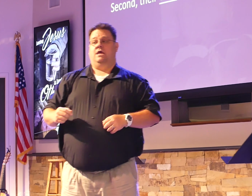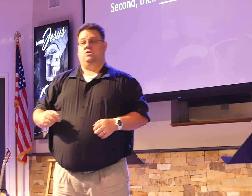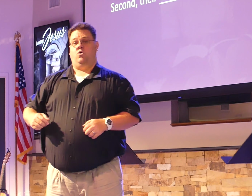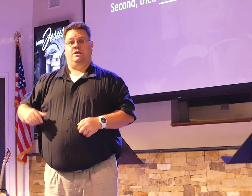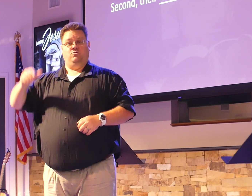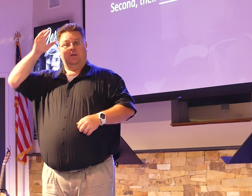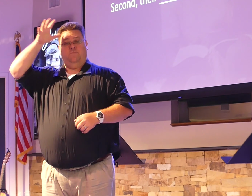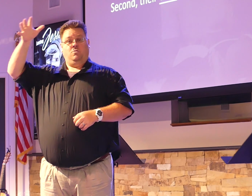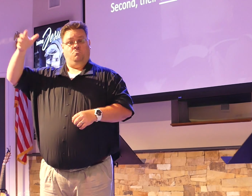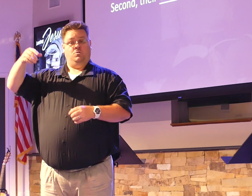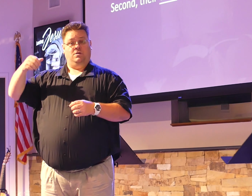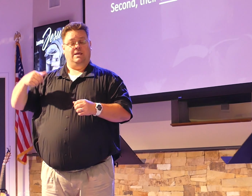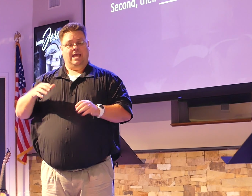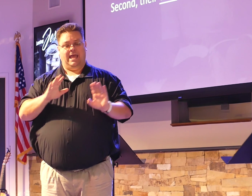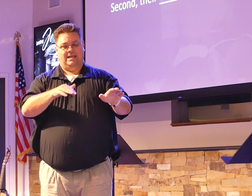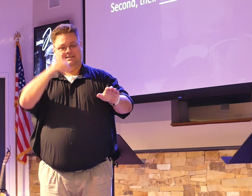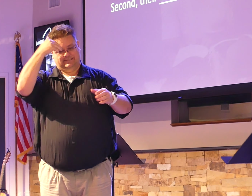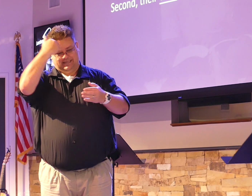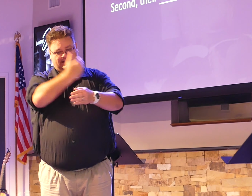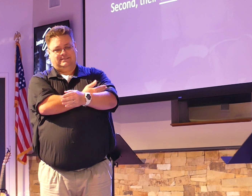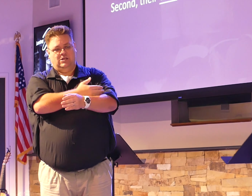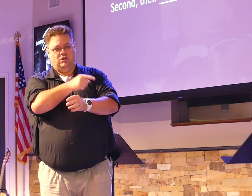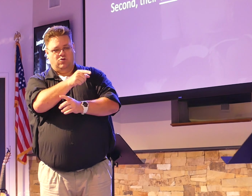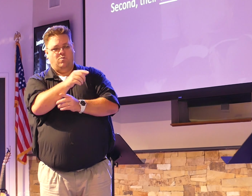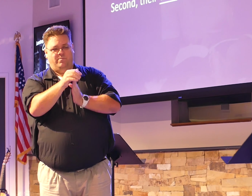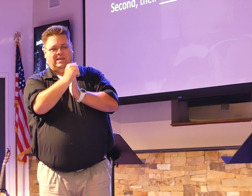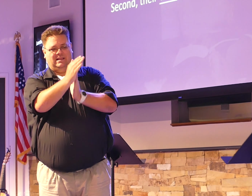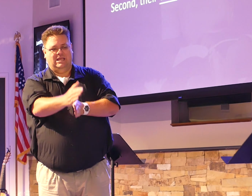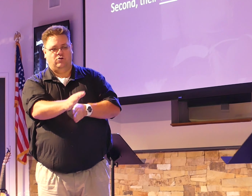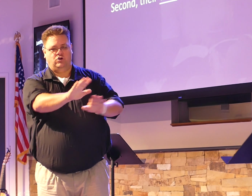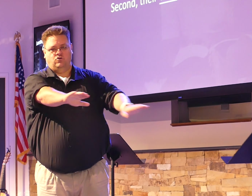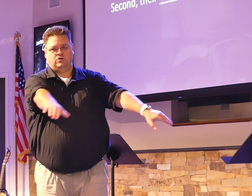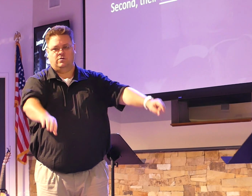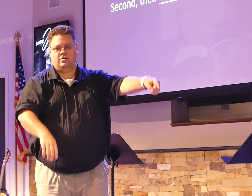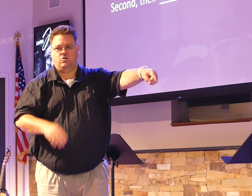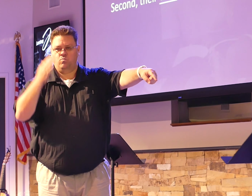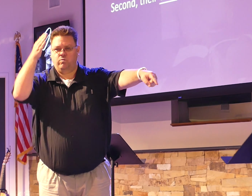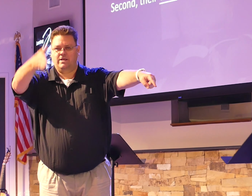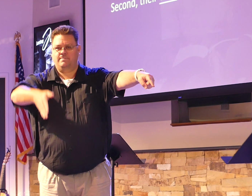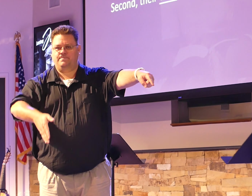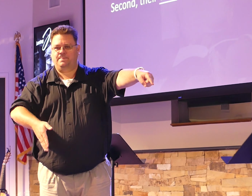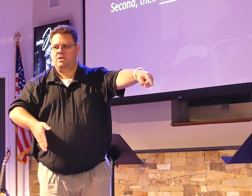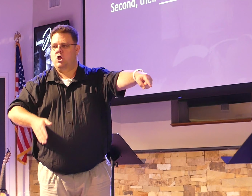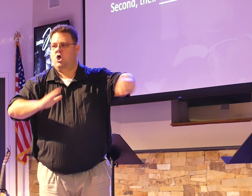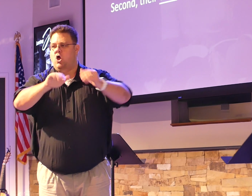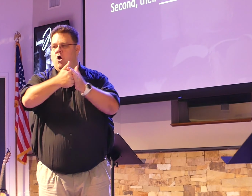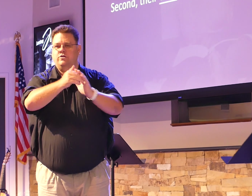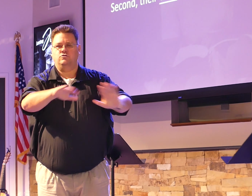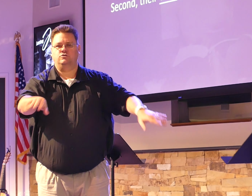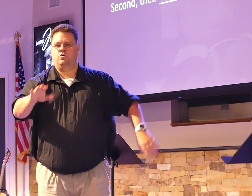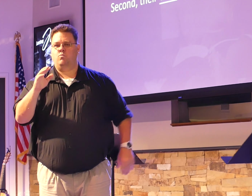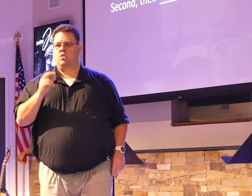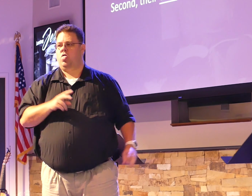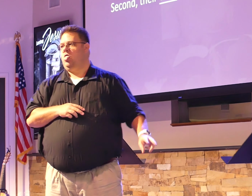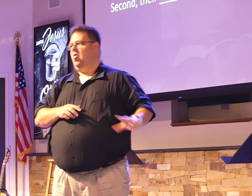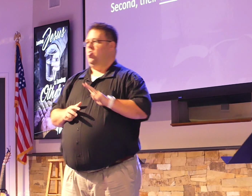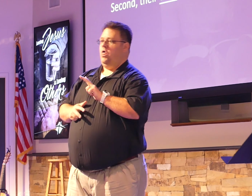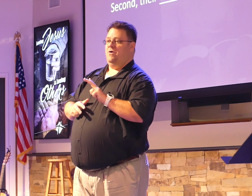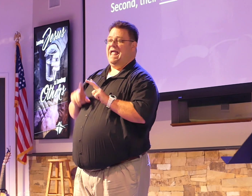him that he'll always be a leader to those kids. They're always going to look to him. And he's